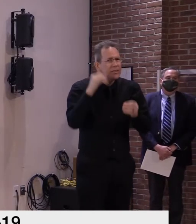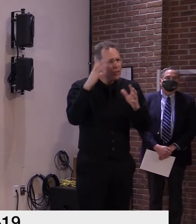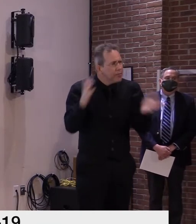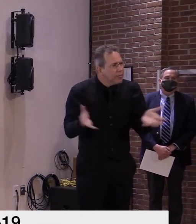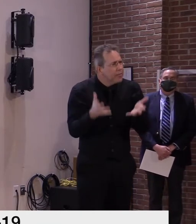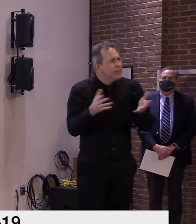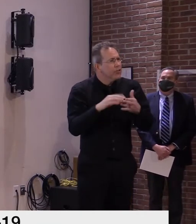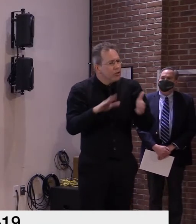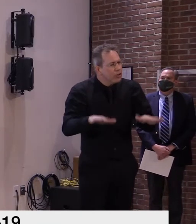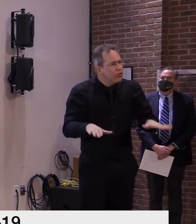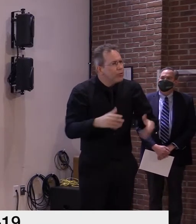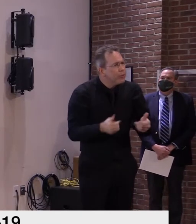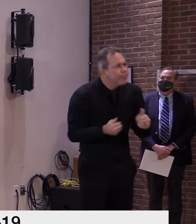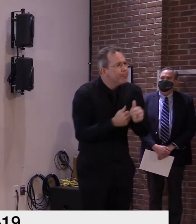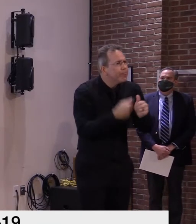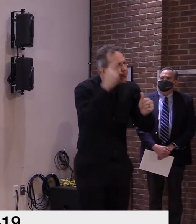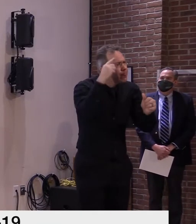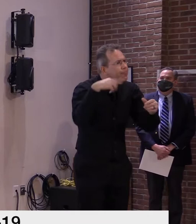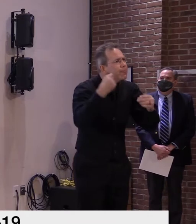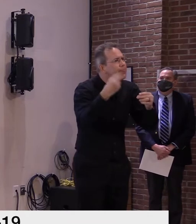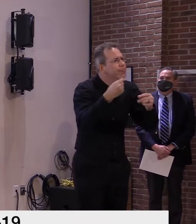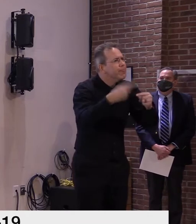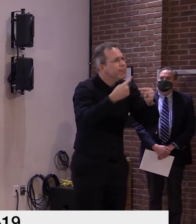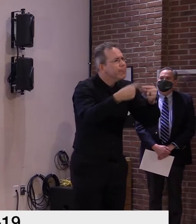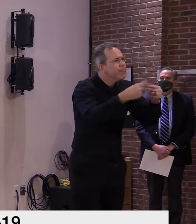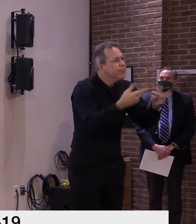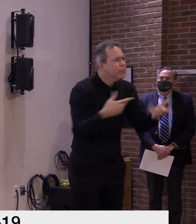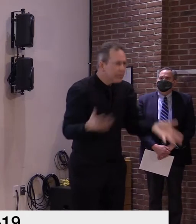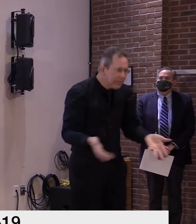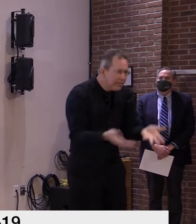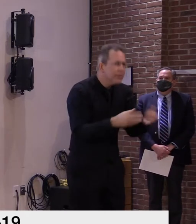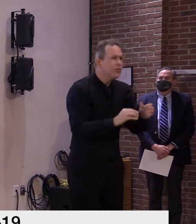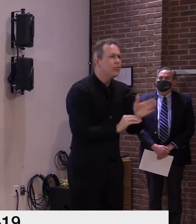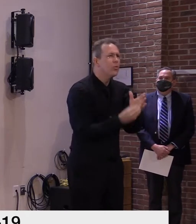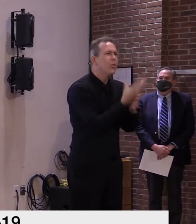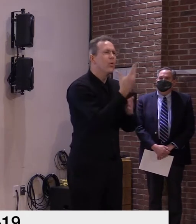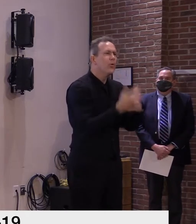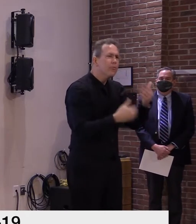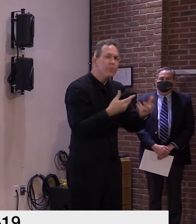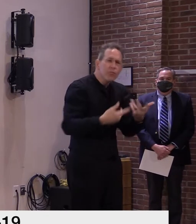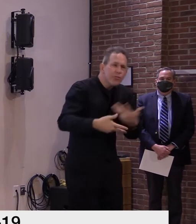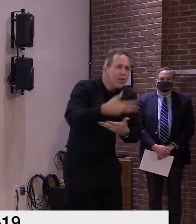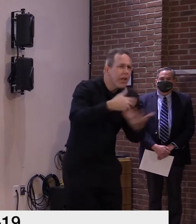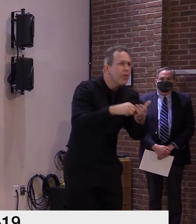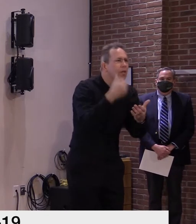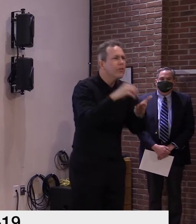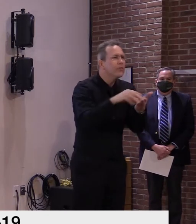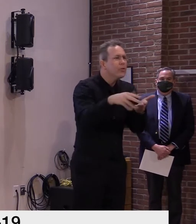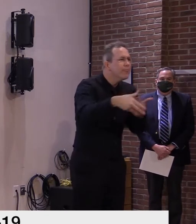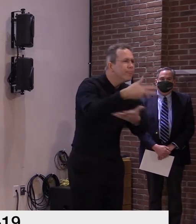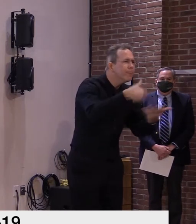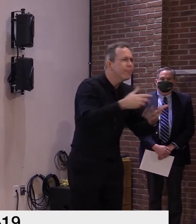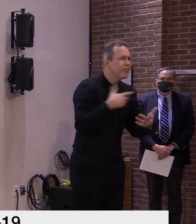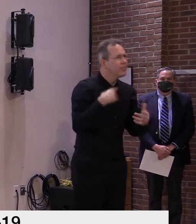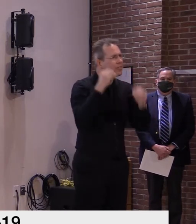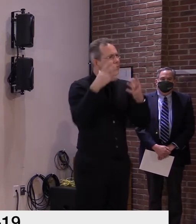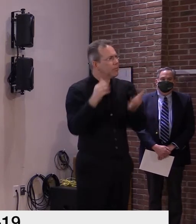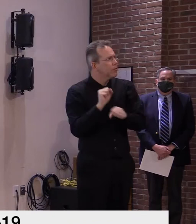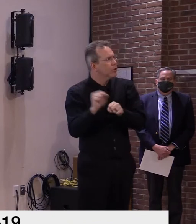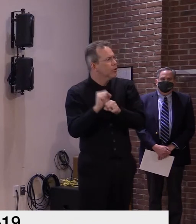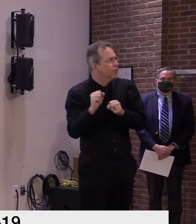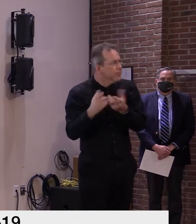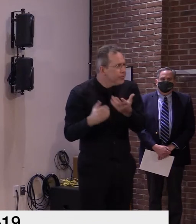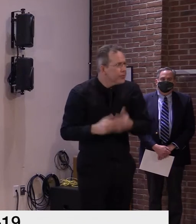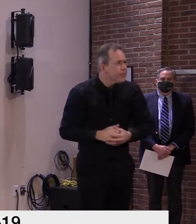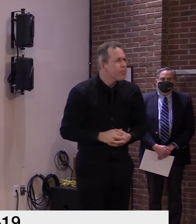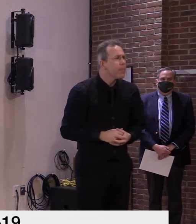and retain and regain some of those social connections that are so necessary. It also is so important that